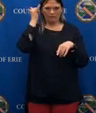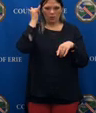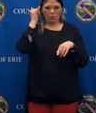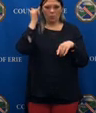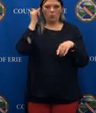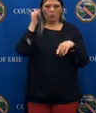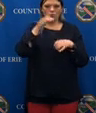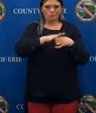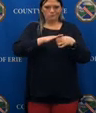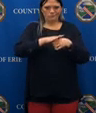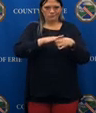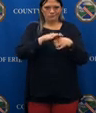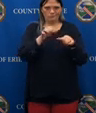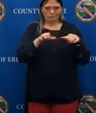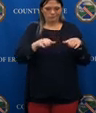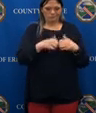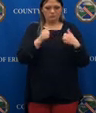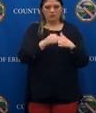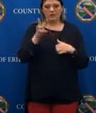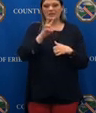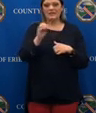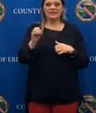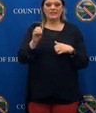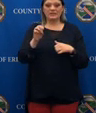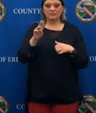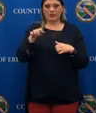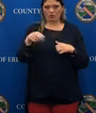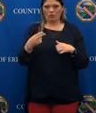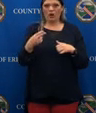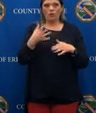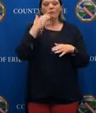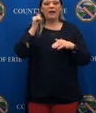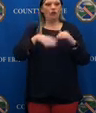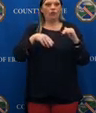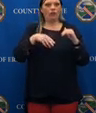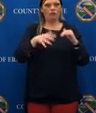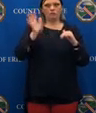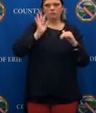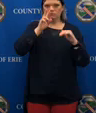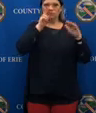metro region with 60-mile-per-hour wind gusts, a lot better than what was originally